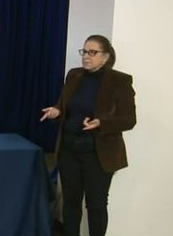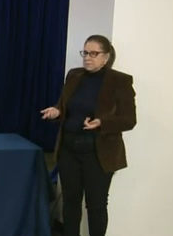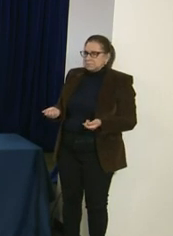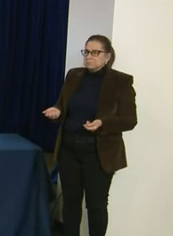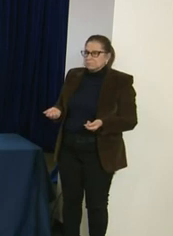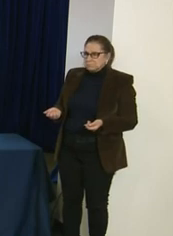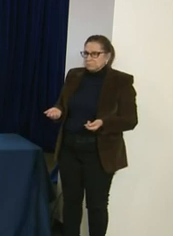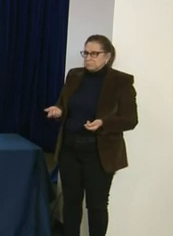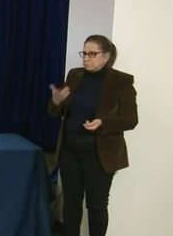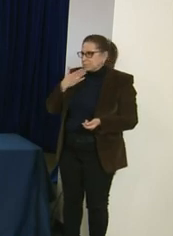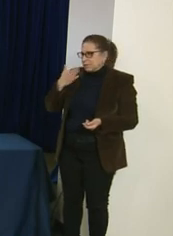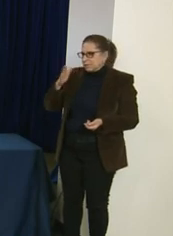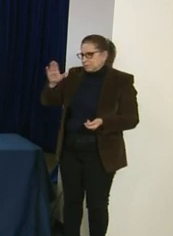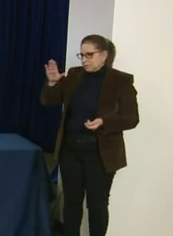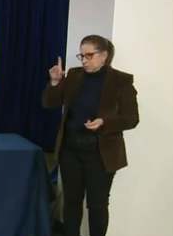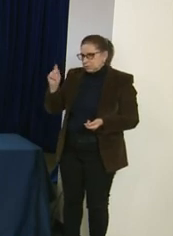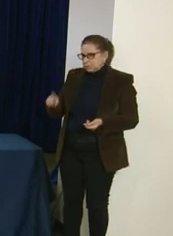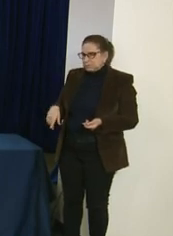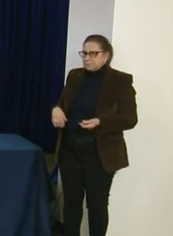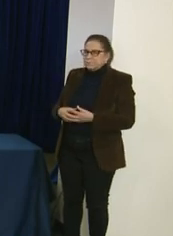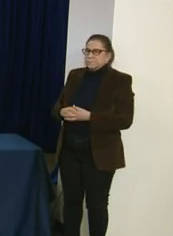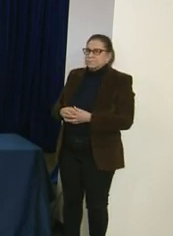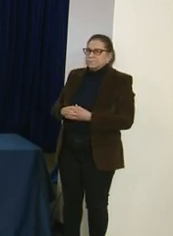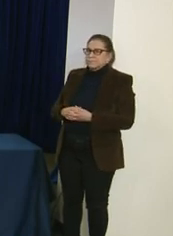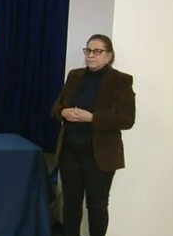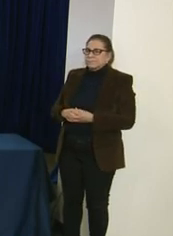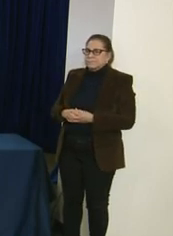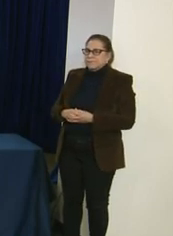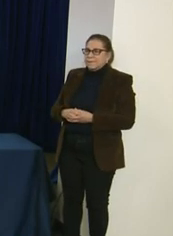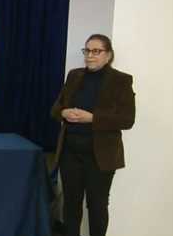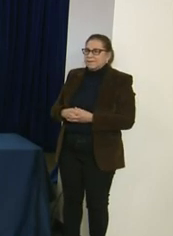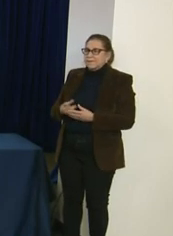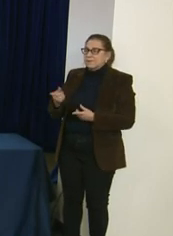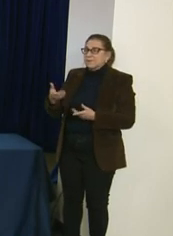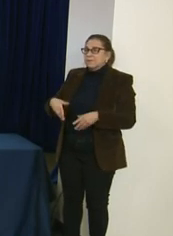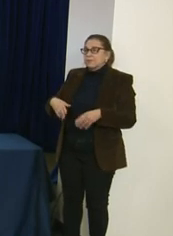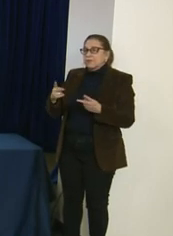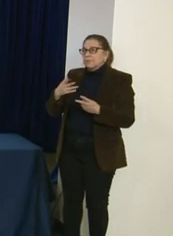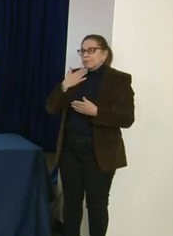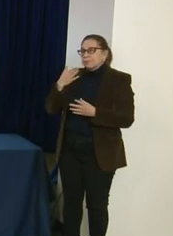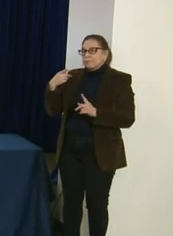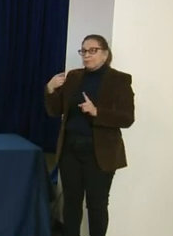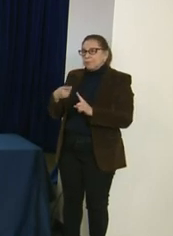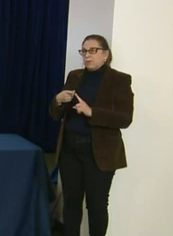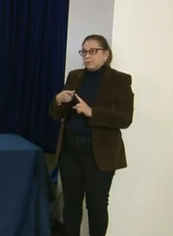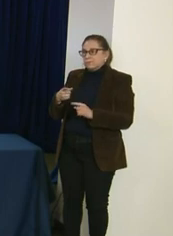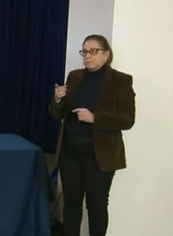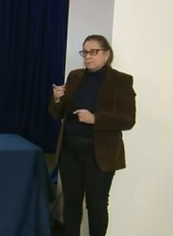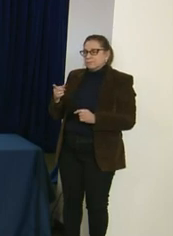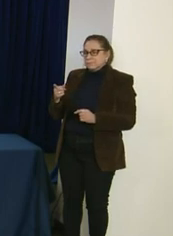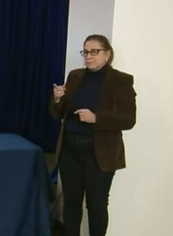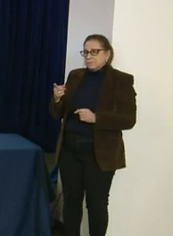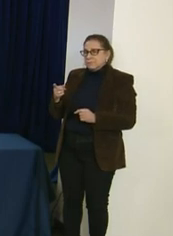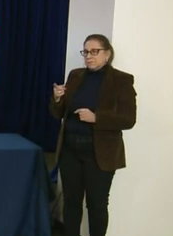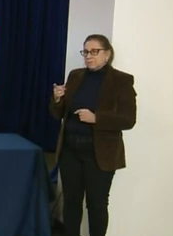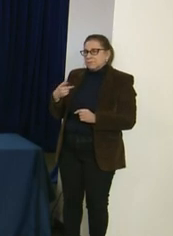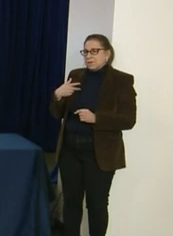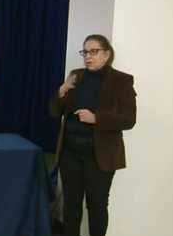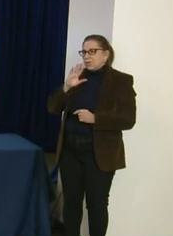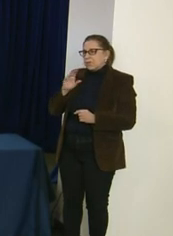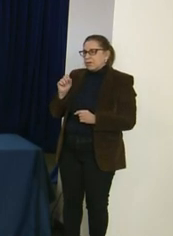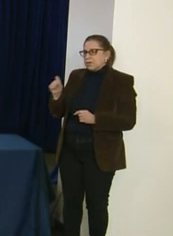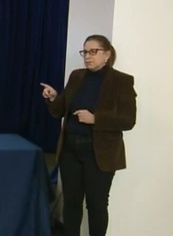for that question, ma'am. And you also raised a good point that I'm going to ask Director Rodriguez to